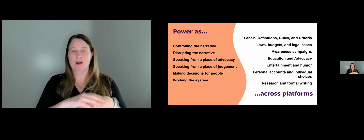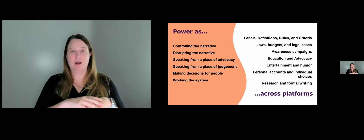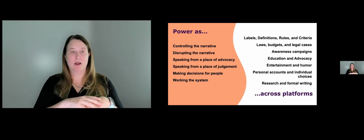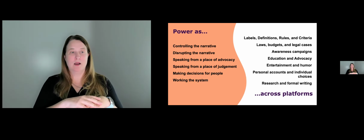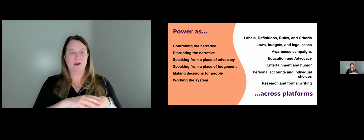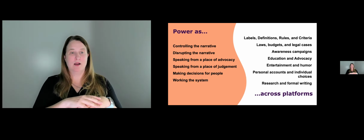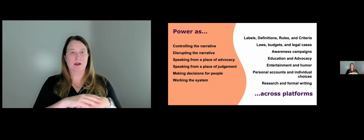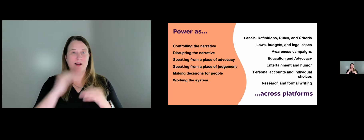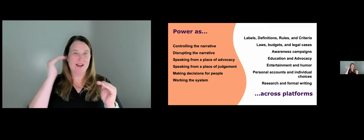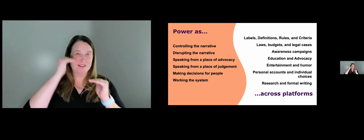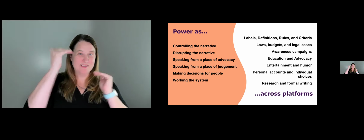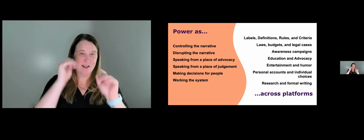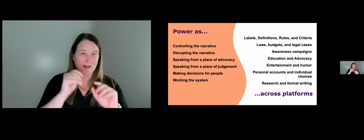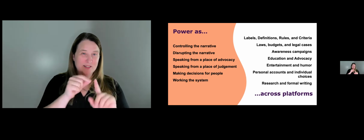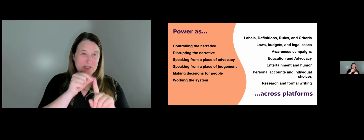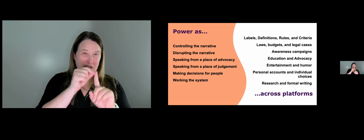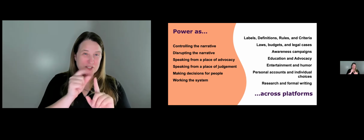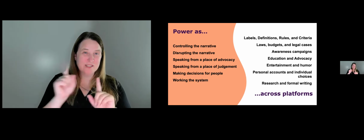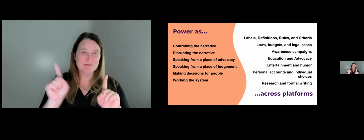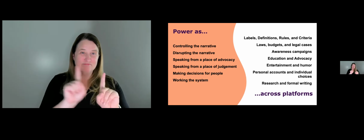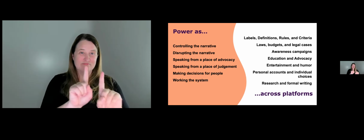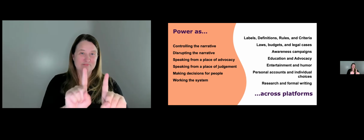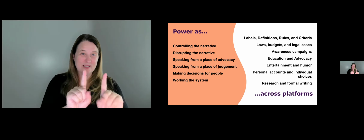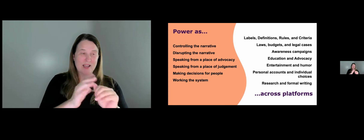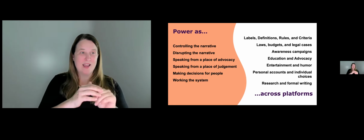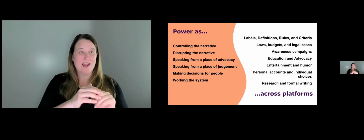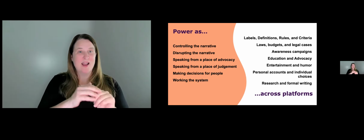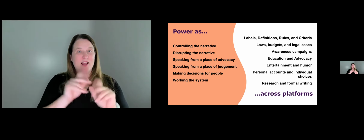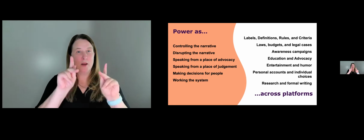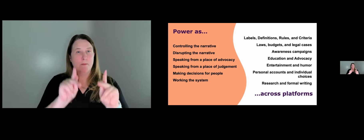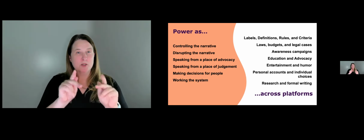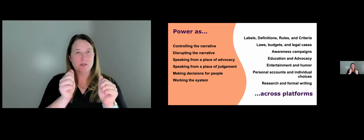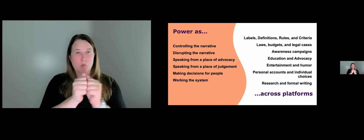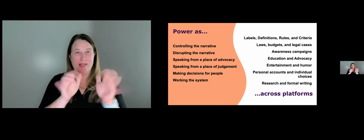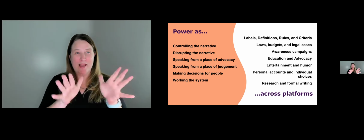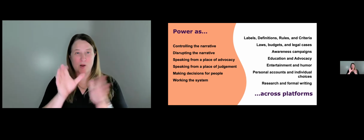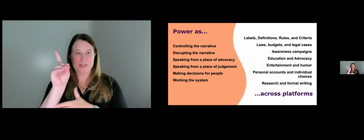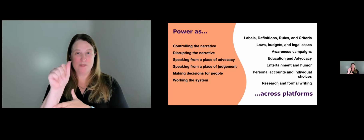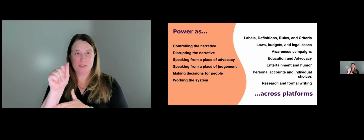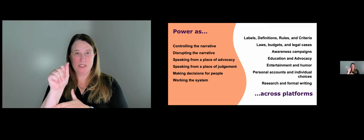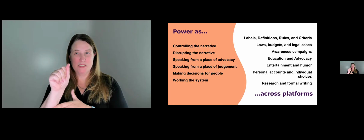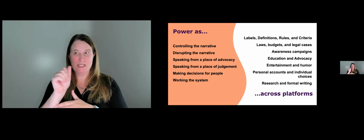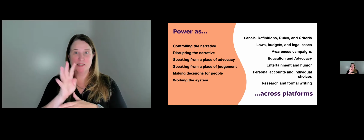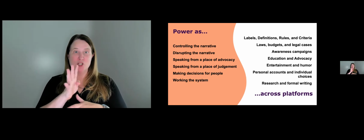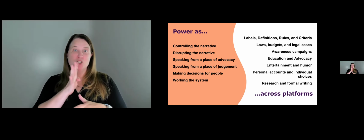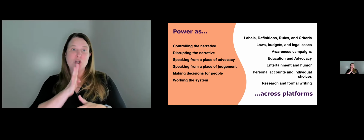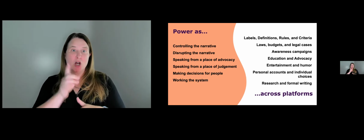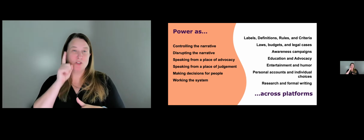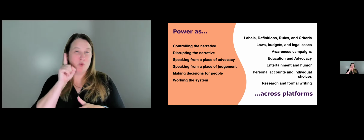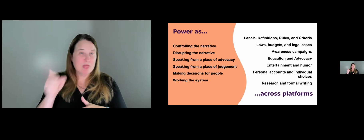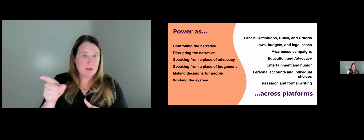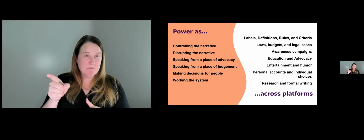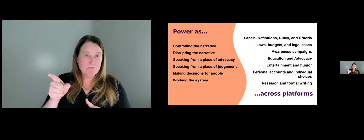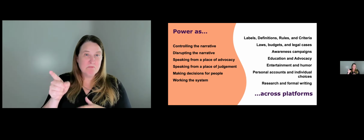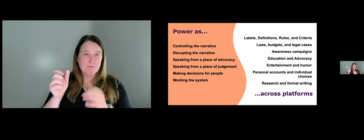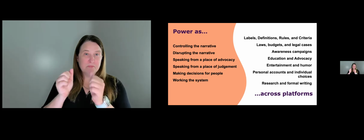If you go into the doctor's office, maybe with someone who is an adult,